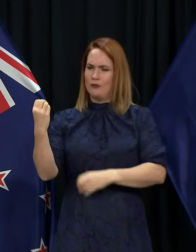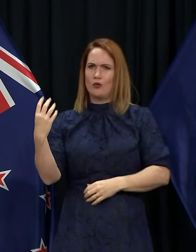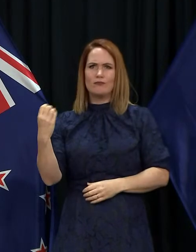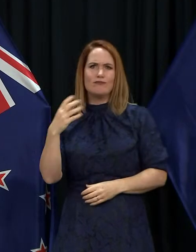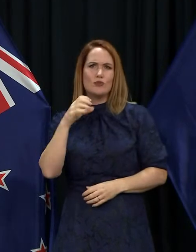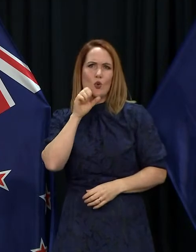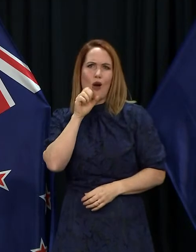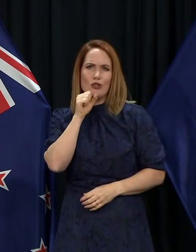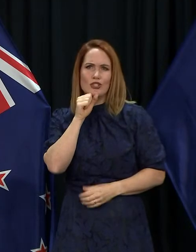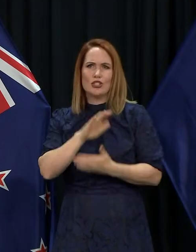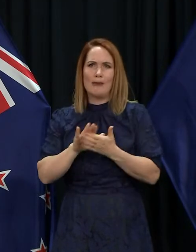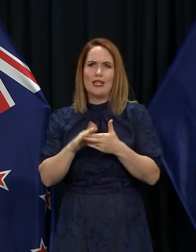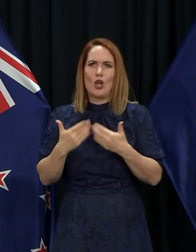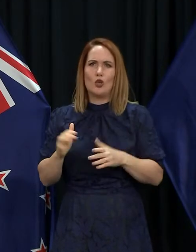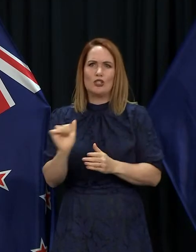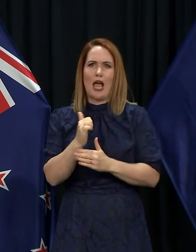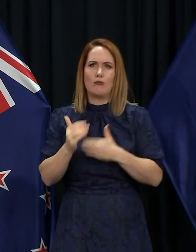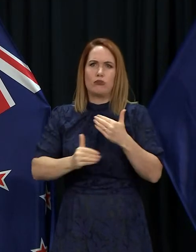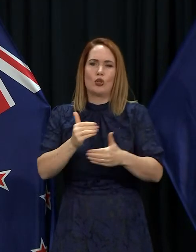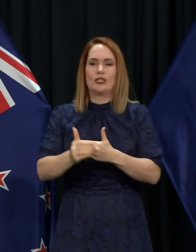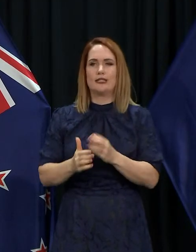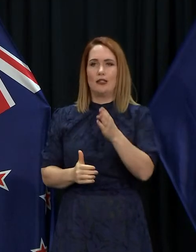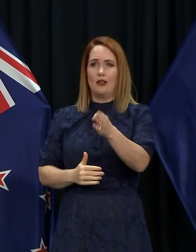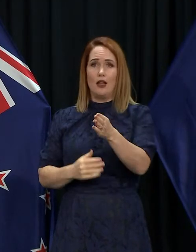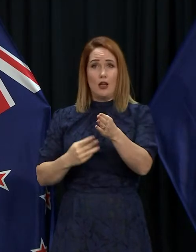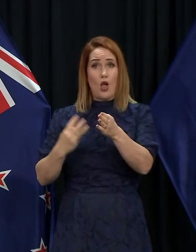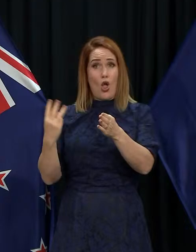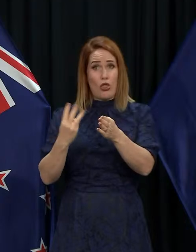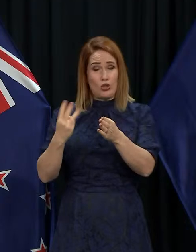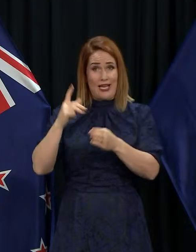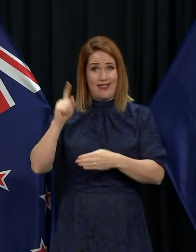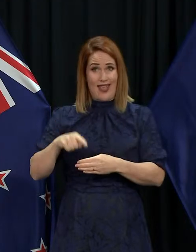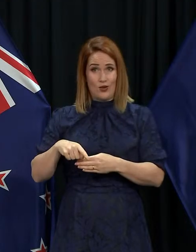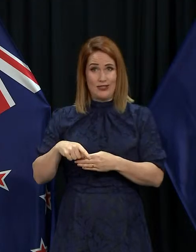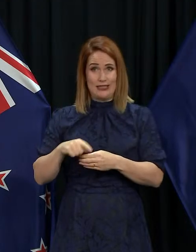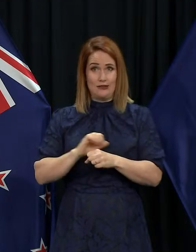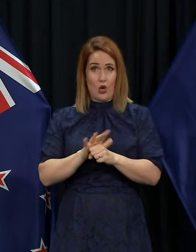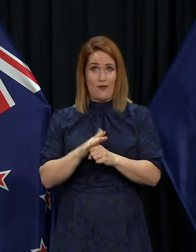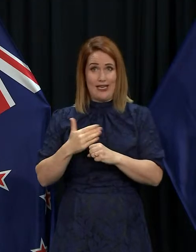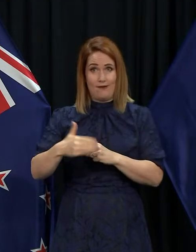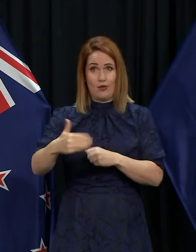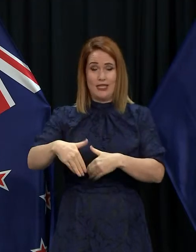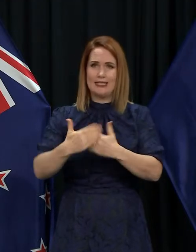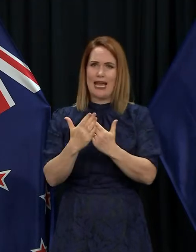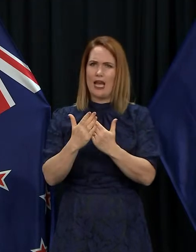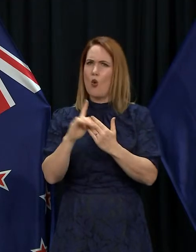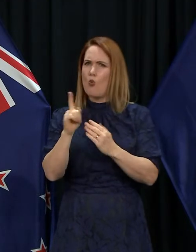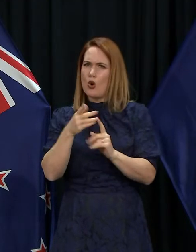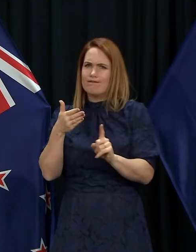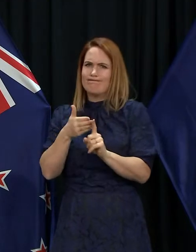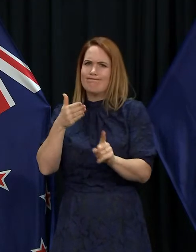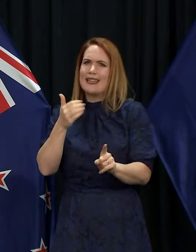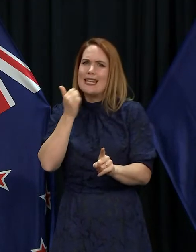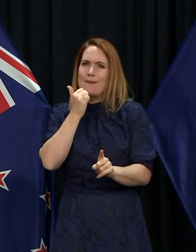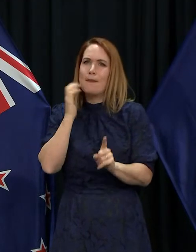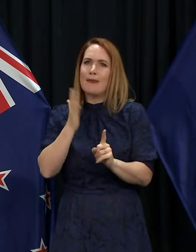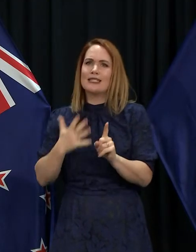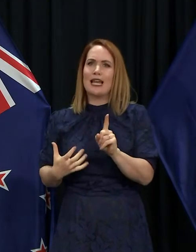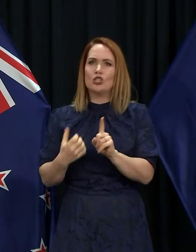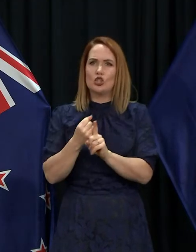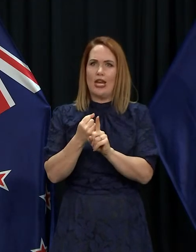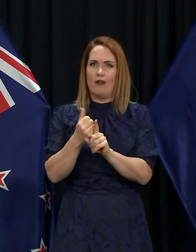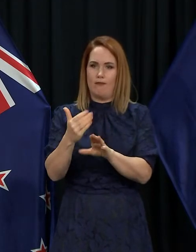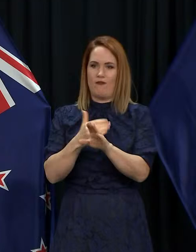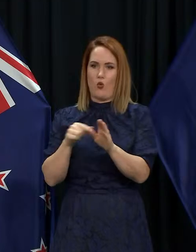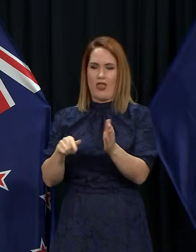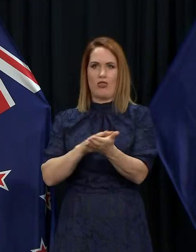made. We're getting 13,000 cases a day at the moment. What do we need to get down to by